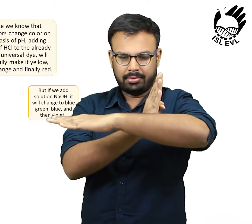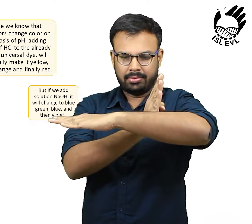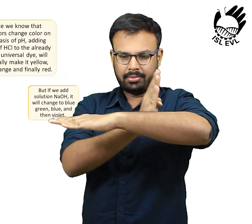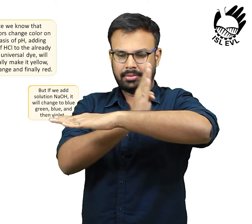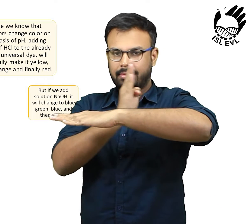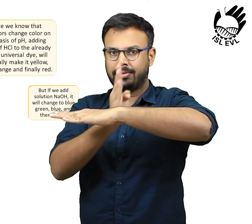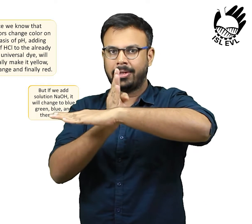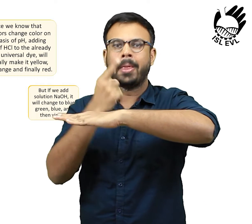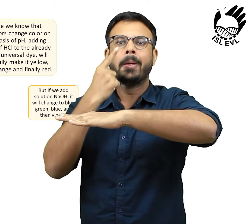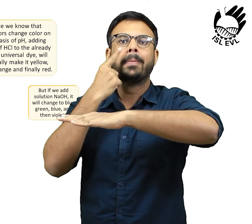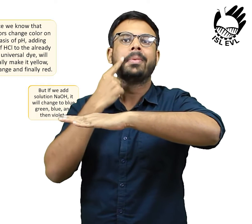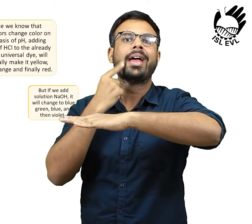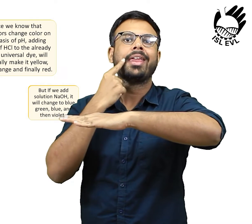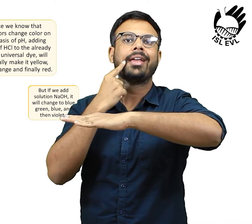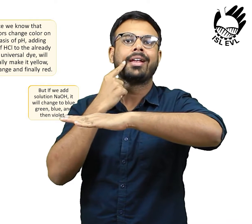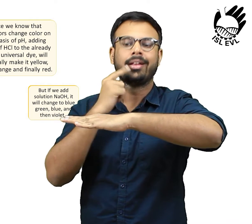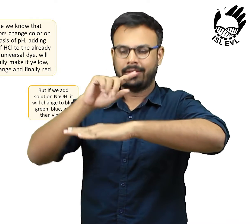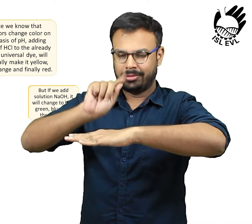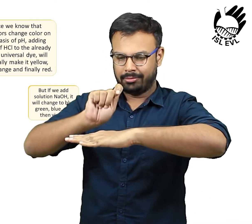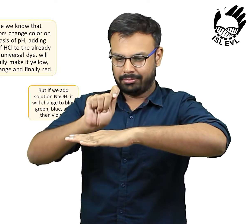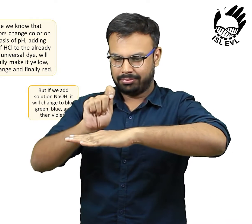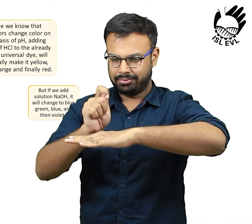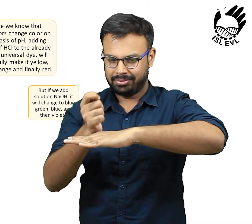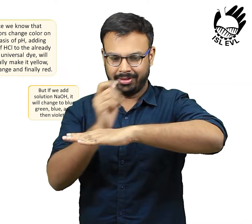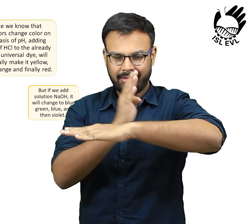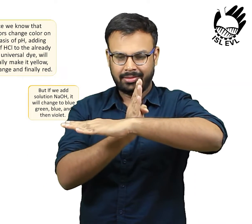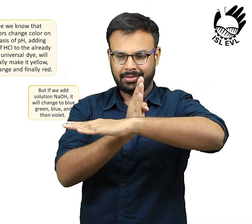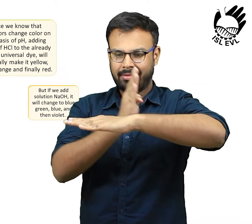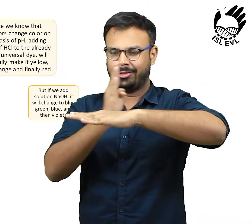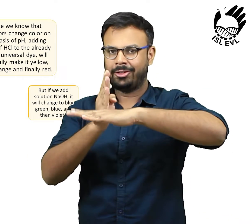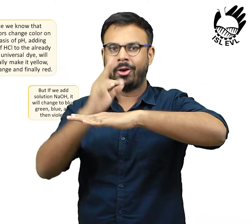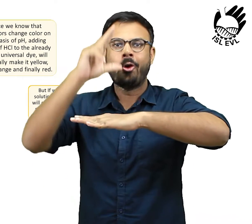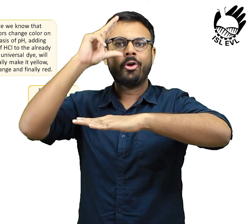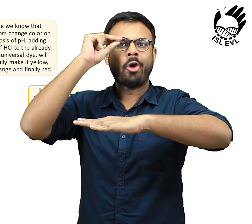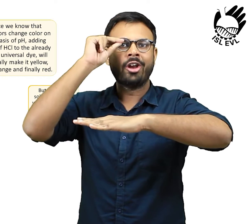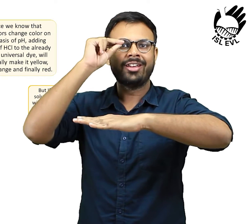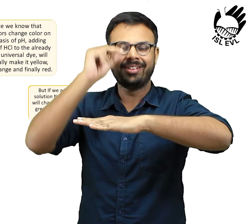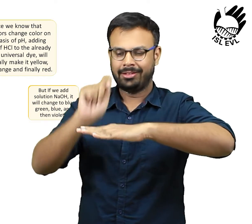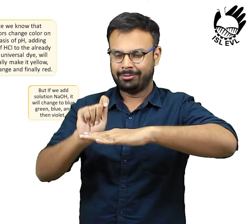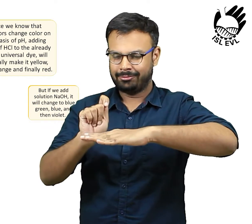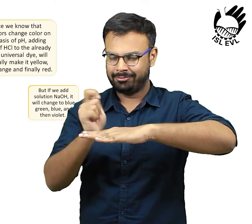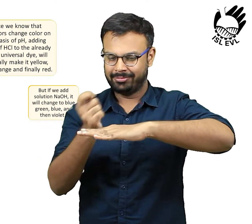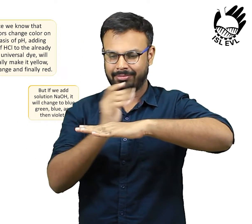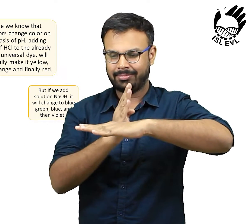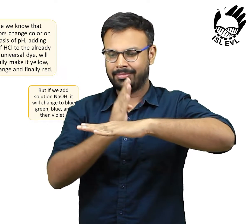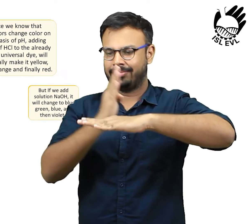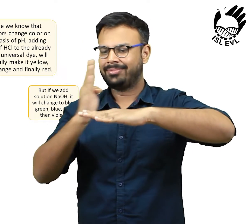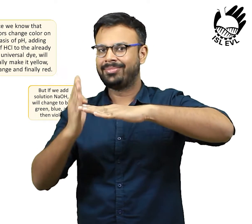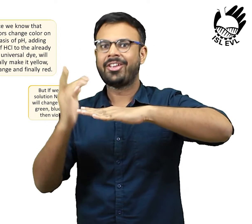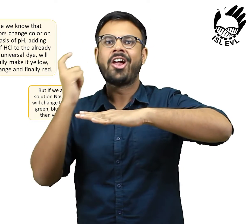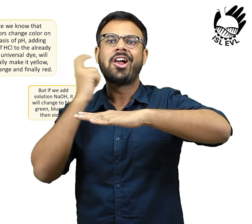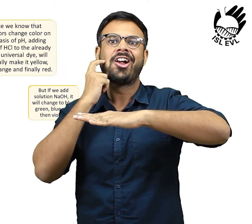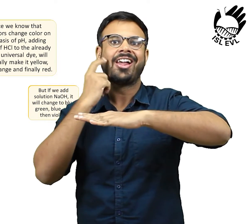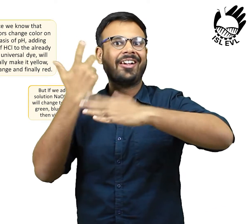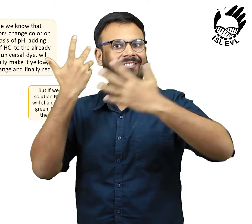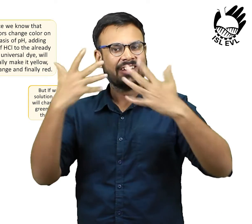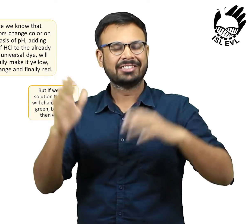Since we already know that indicators can change their color on the basis of pH, adding more of the hydrochloric